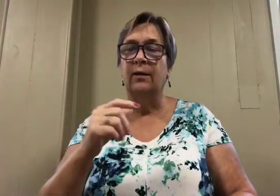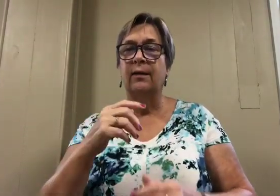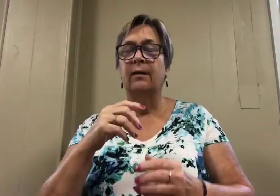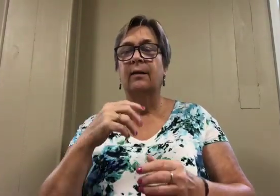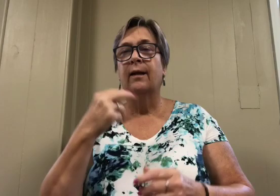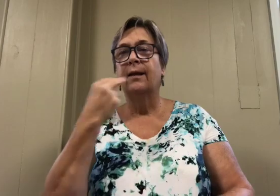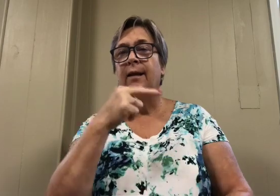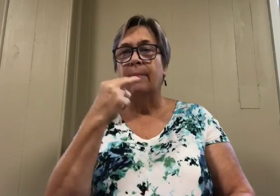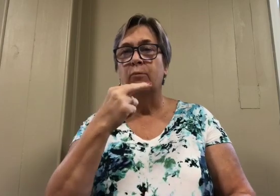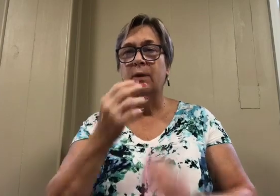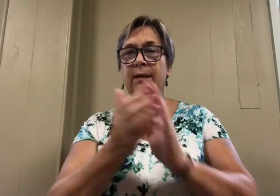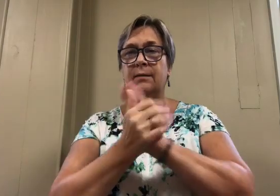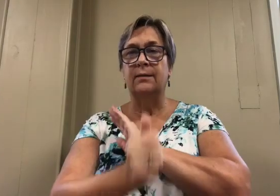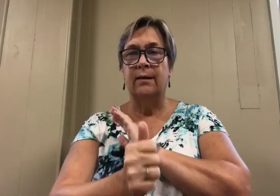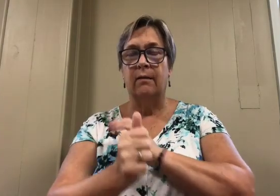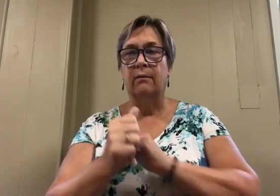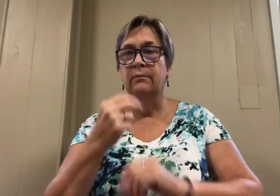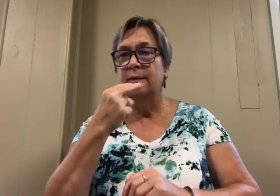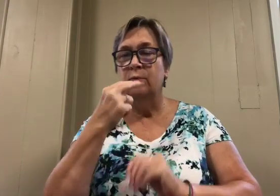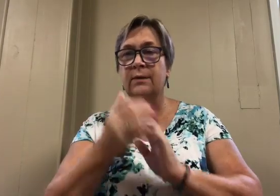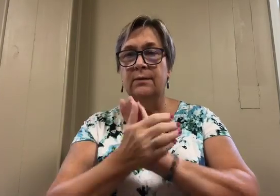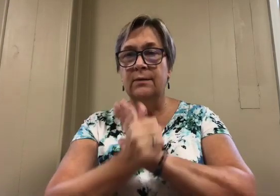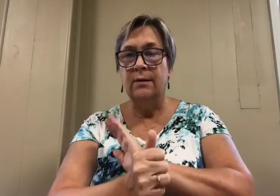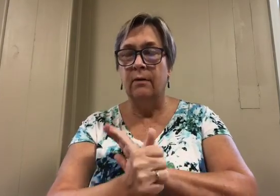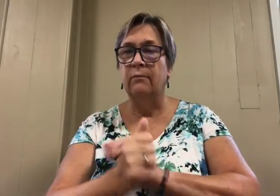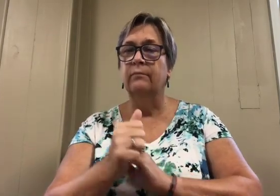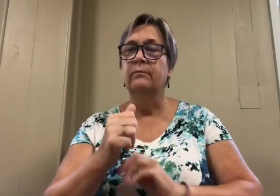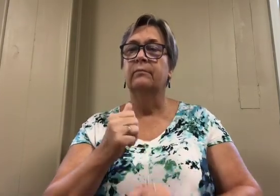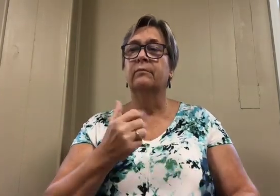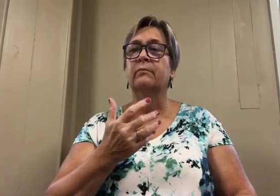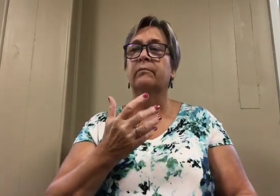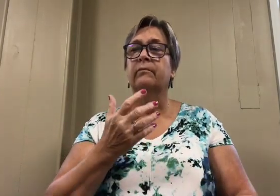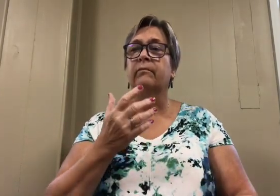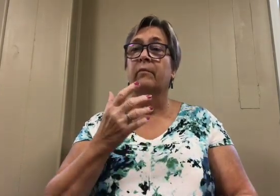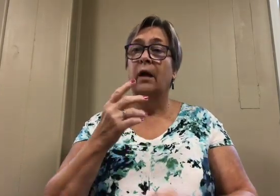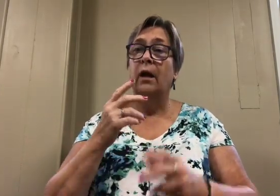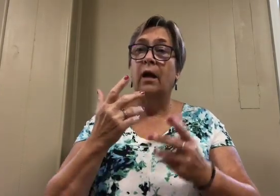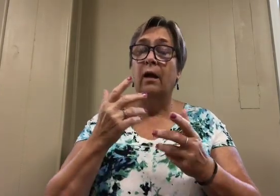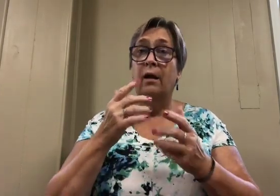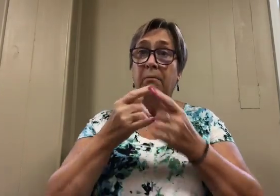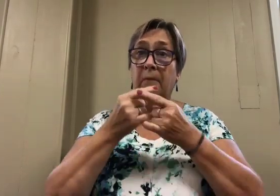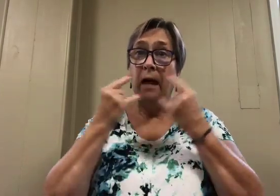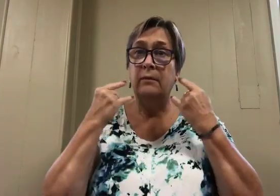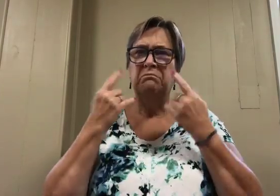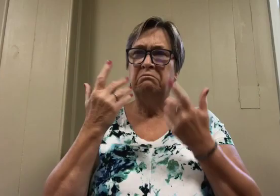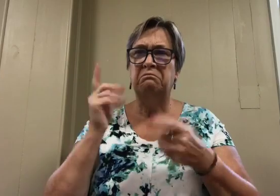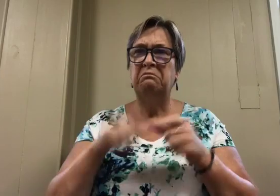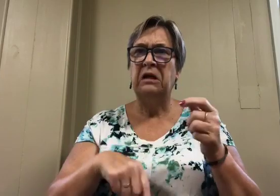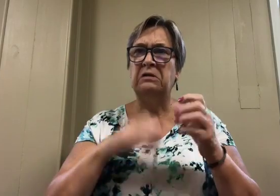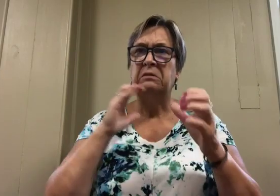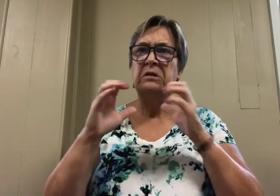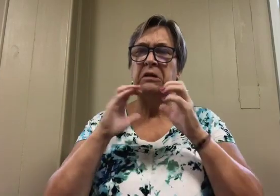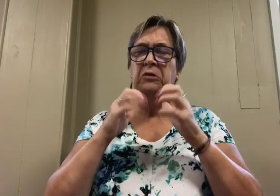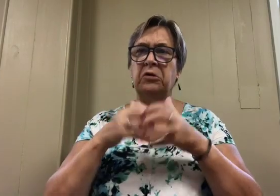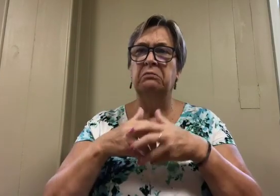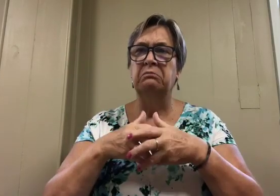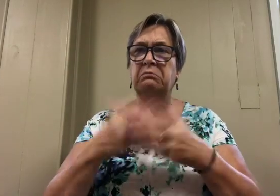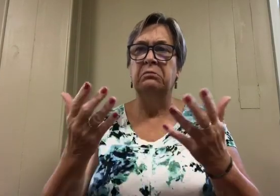expressions that, and also the ability to pick up on some lip reading oftentimes. With